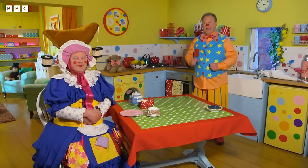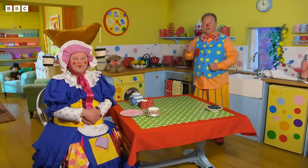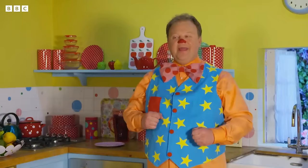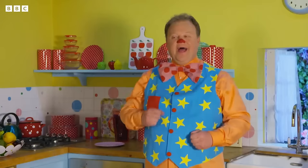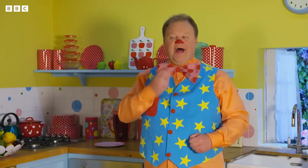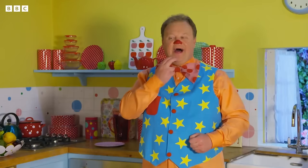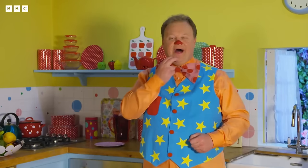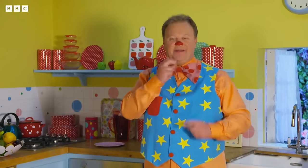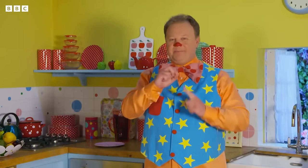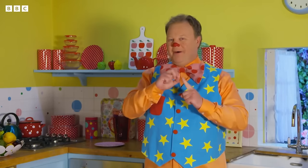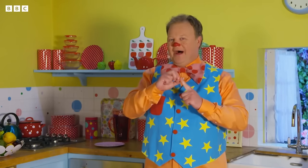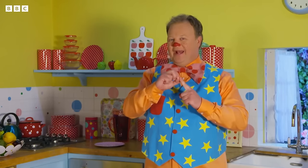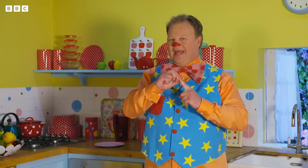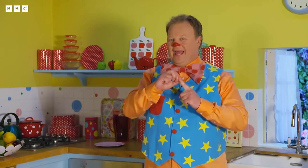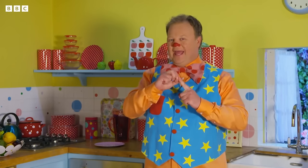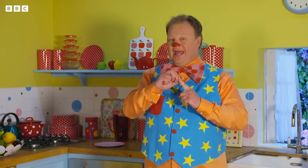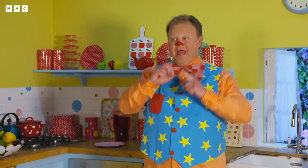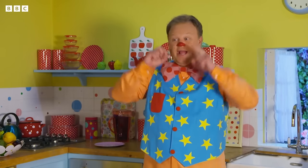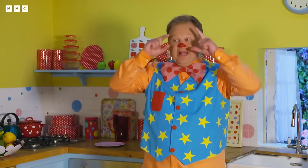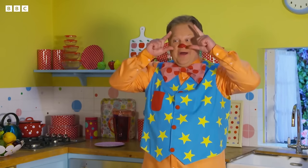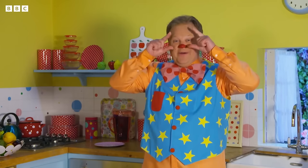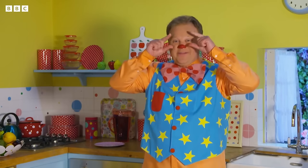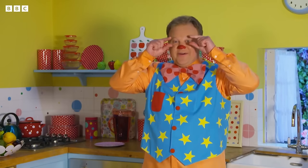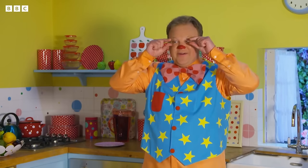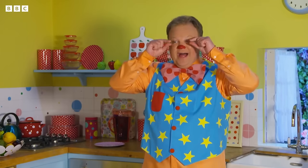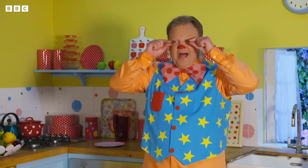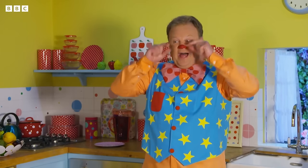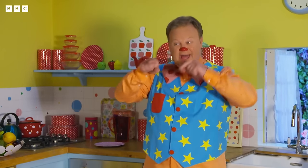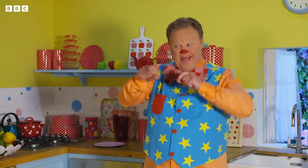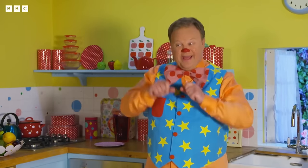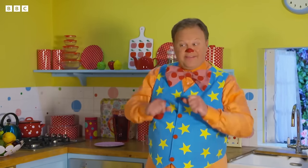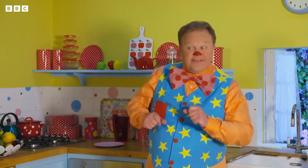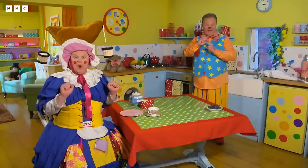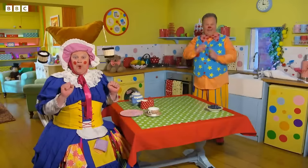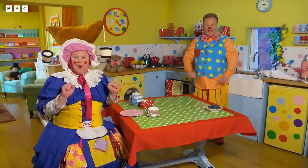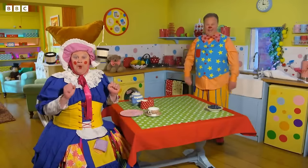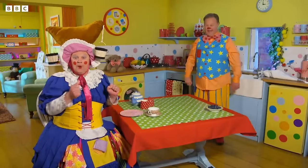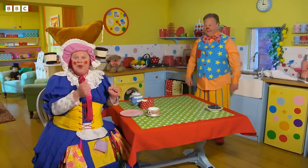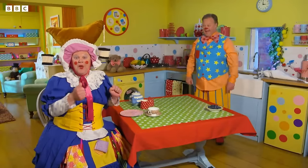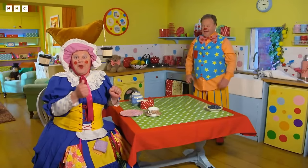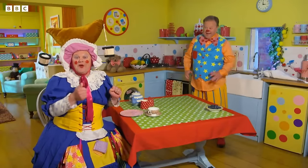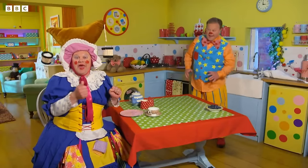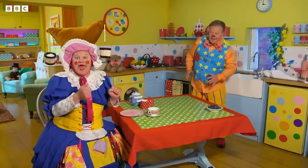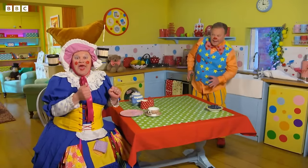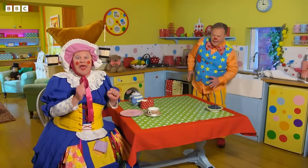Now, Aunt Polly, close your eyes. Okay.